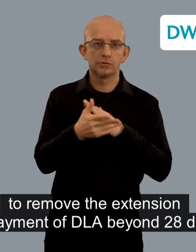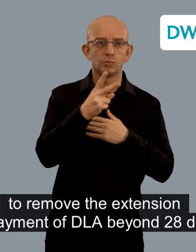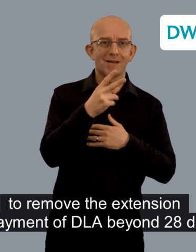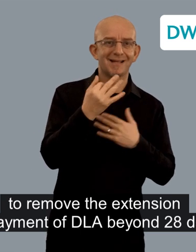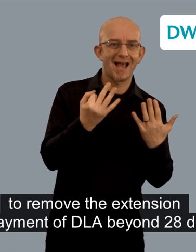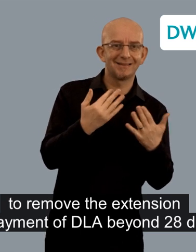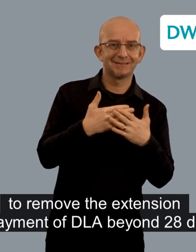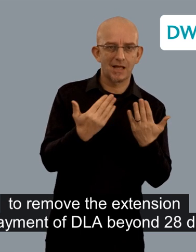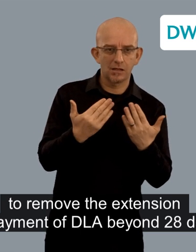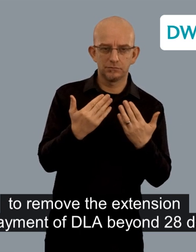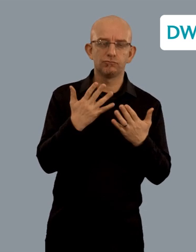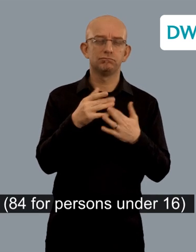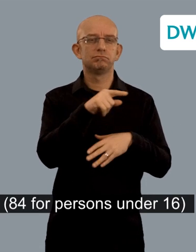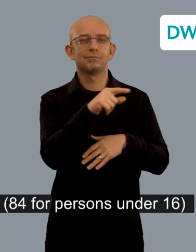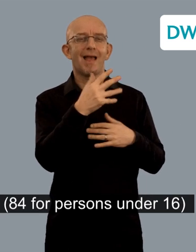84 for persons under 16,